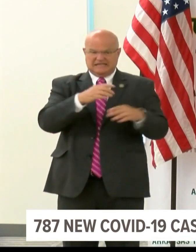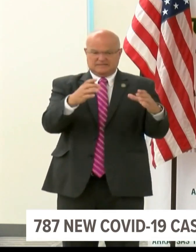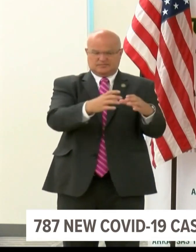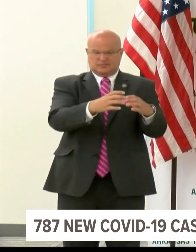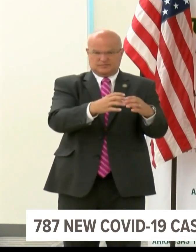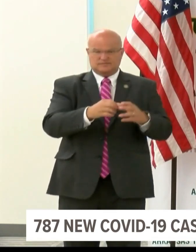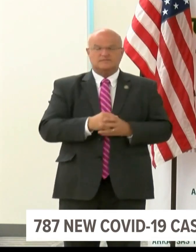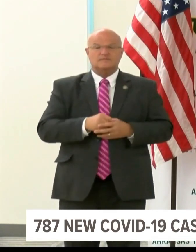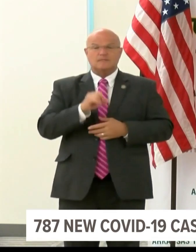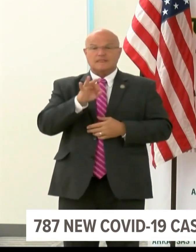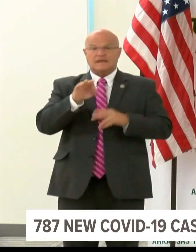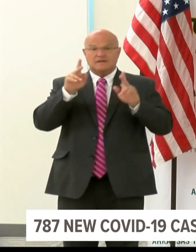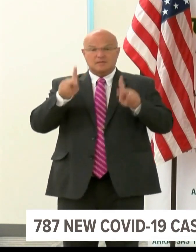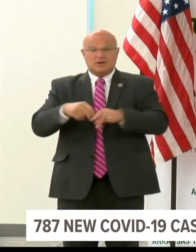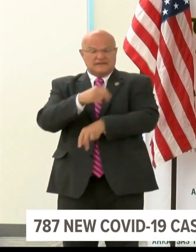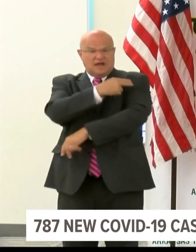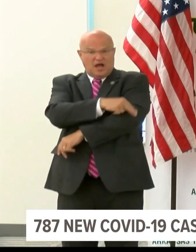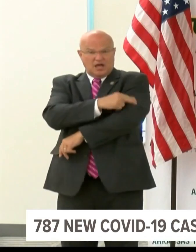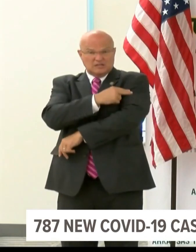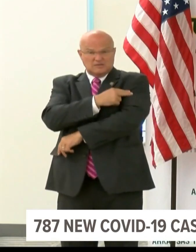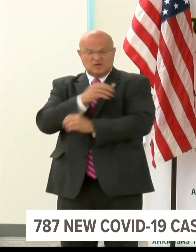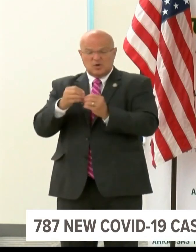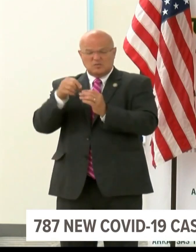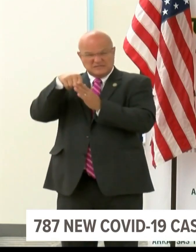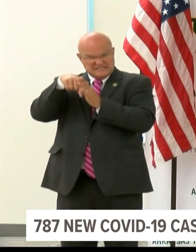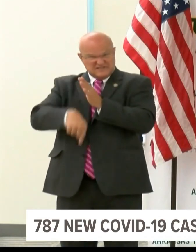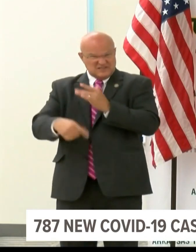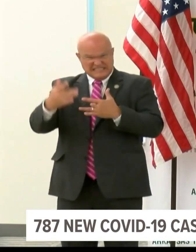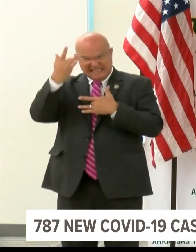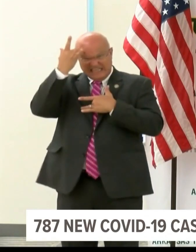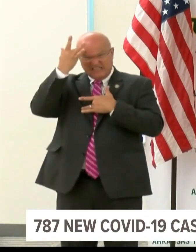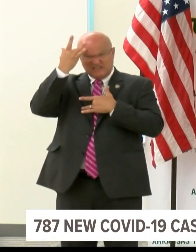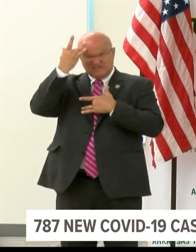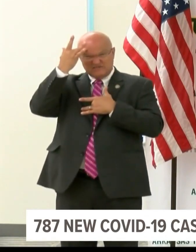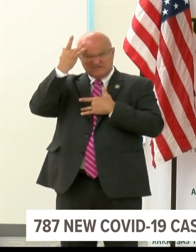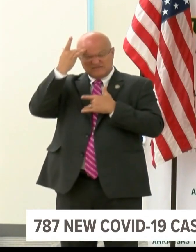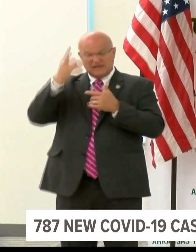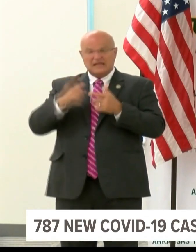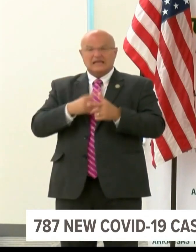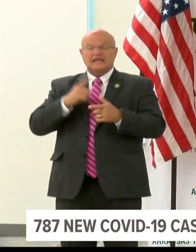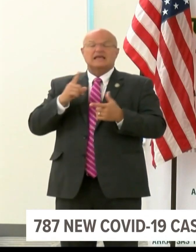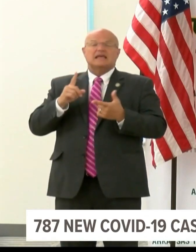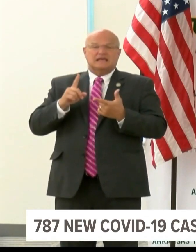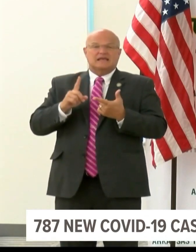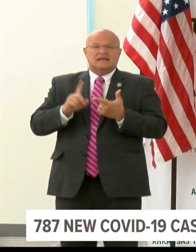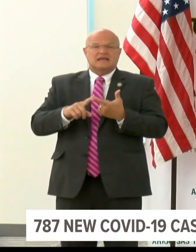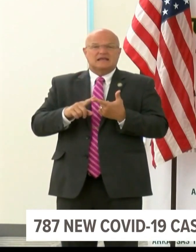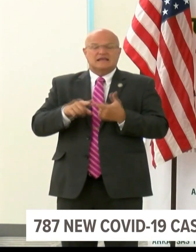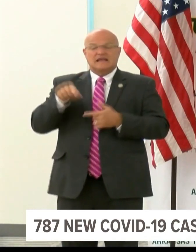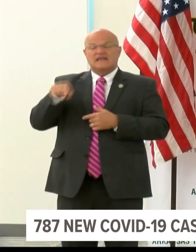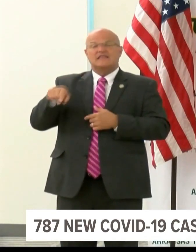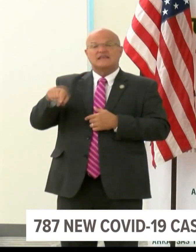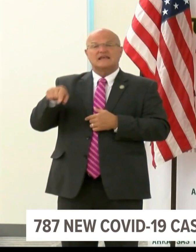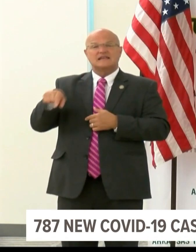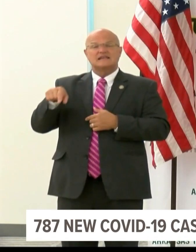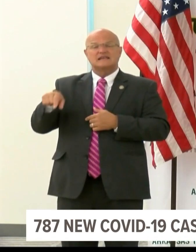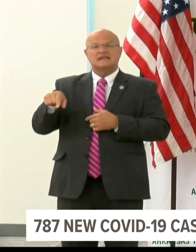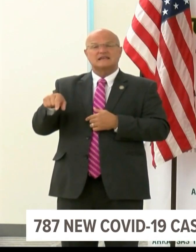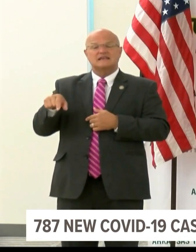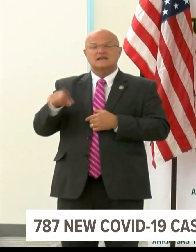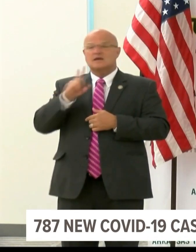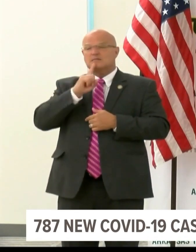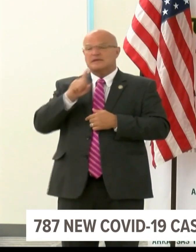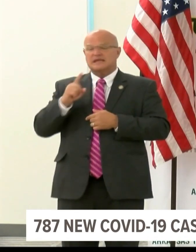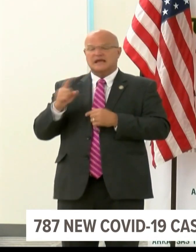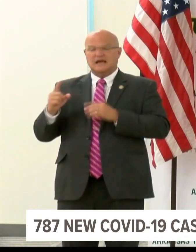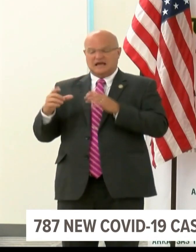If a person is in the hospital or more severely ill, then they need to at least